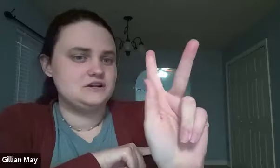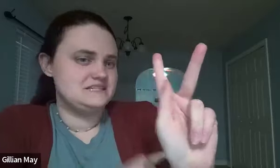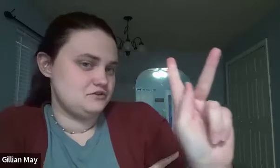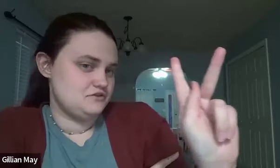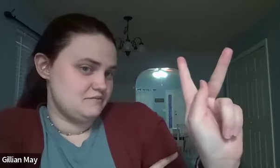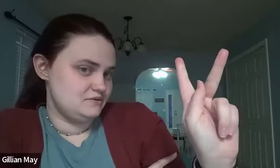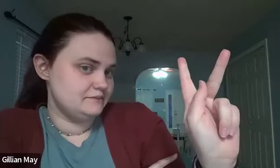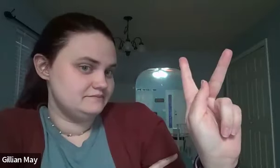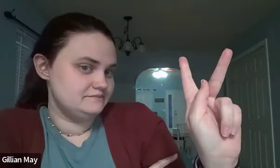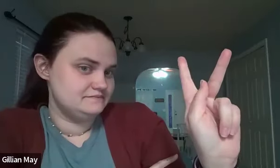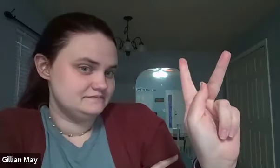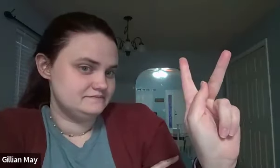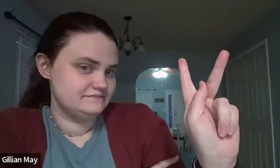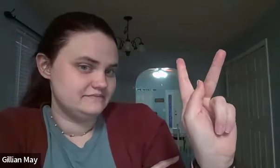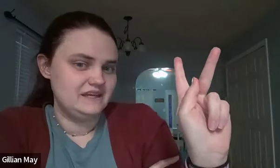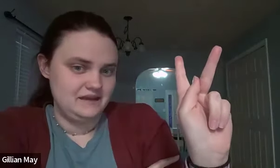going to stick your thumb between them. Okay.